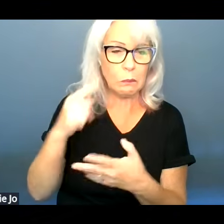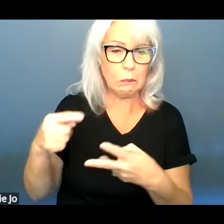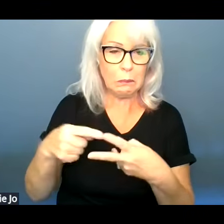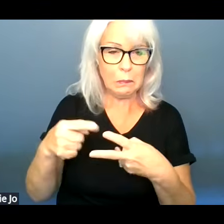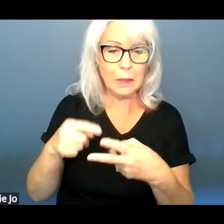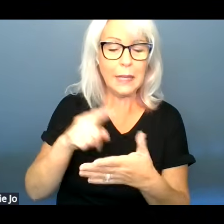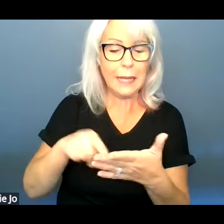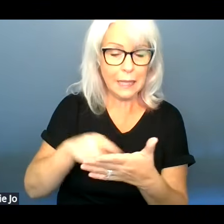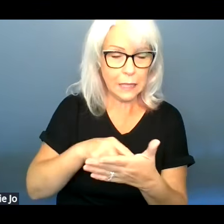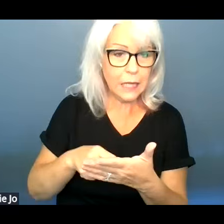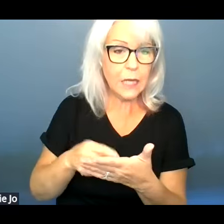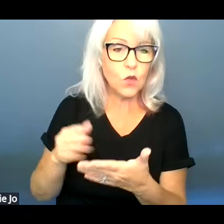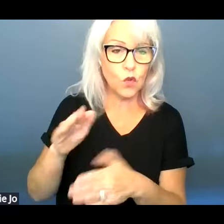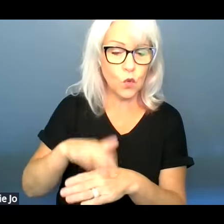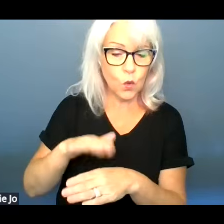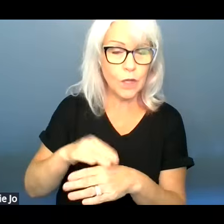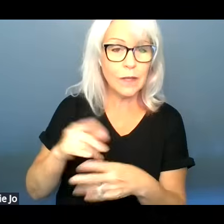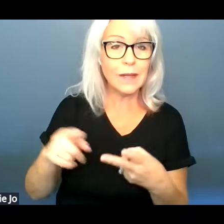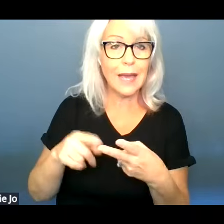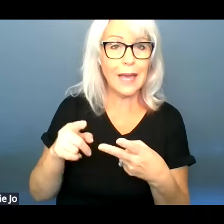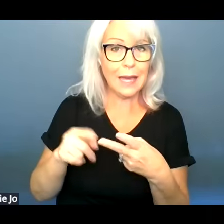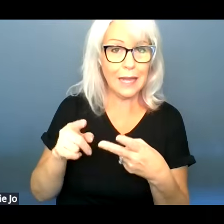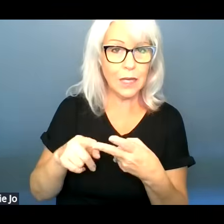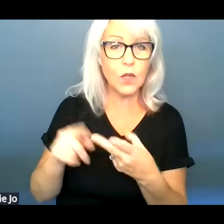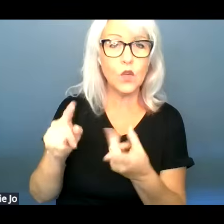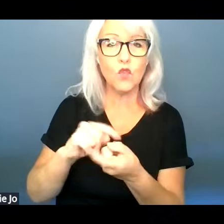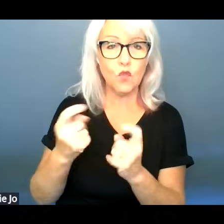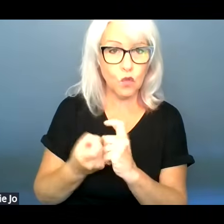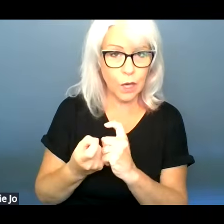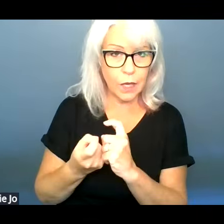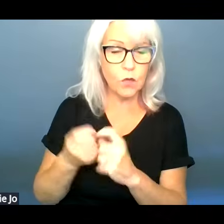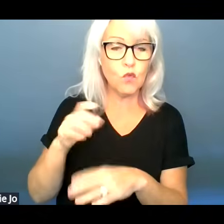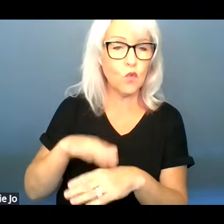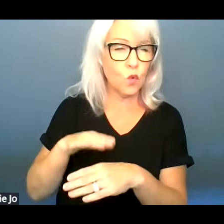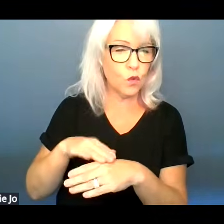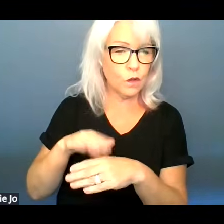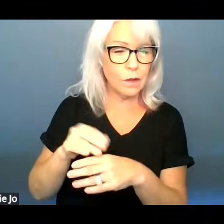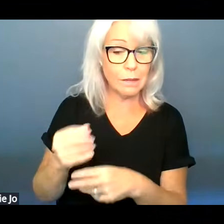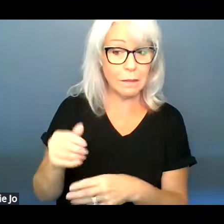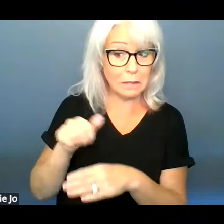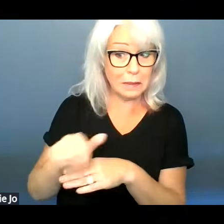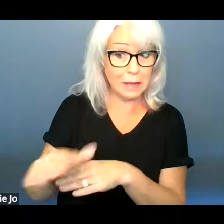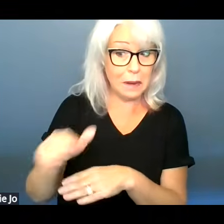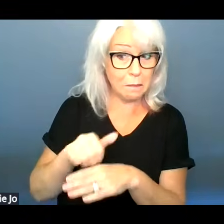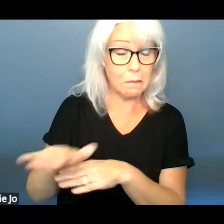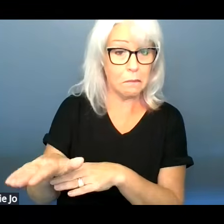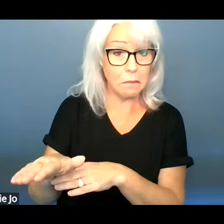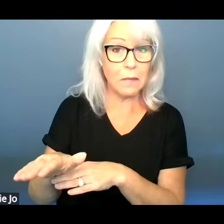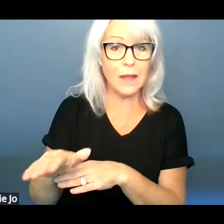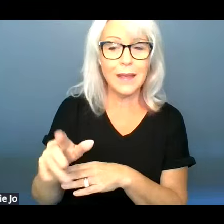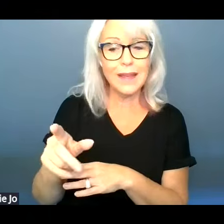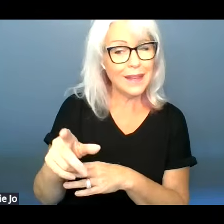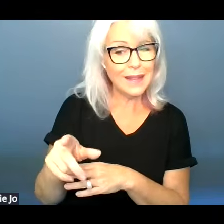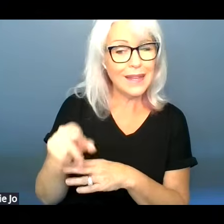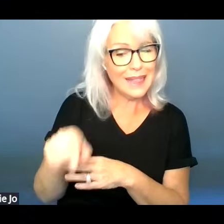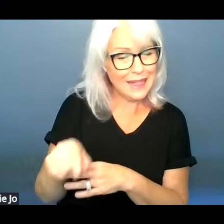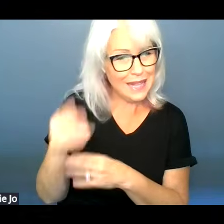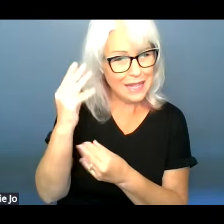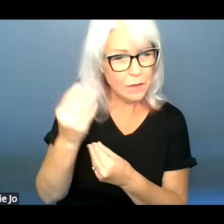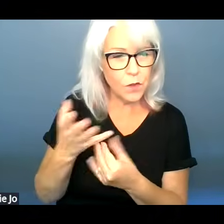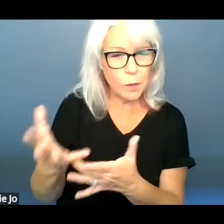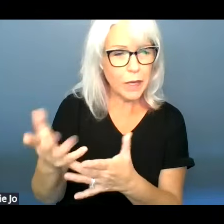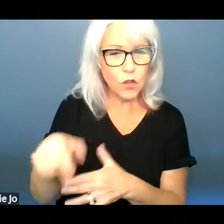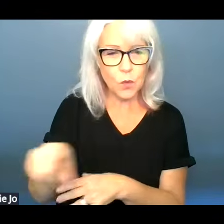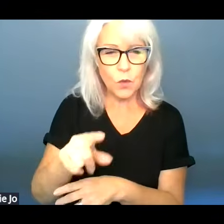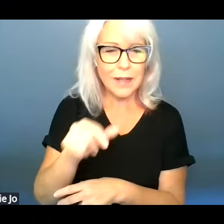request change notices being sent at once. Notices that were being sent that were not, that did